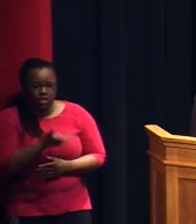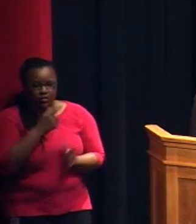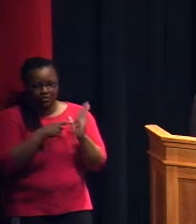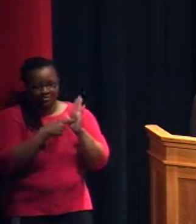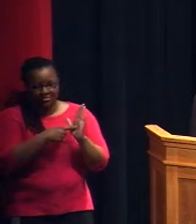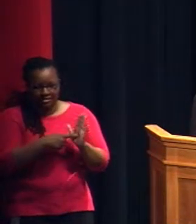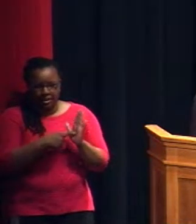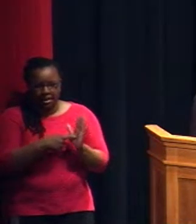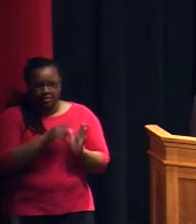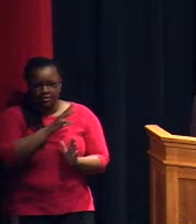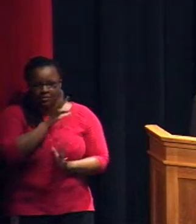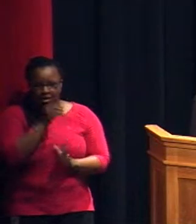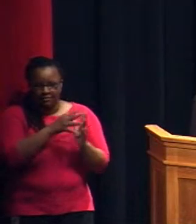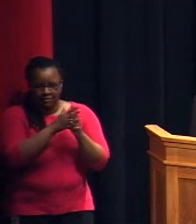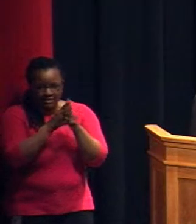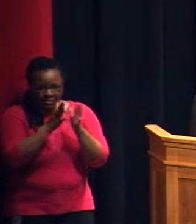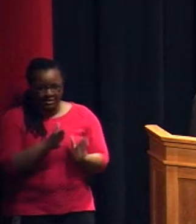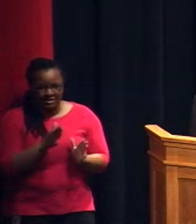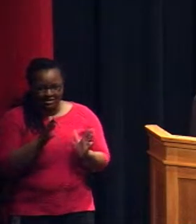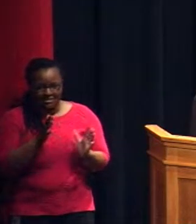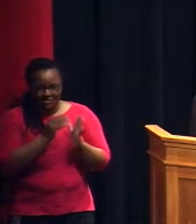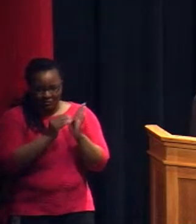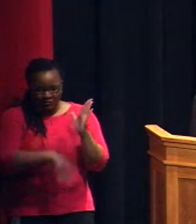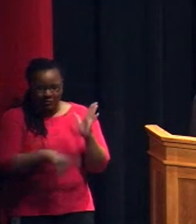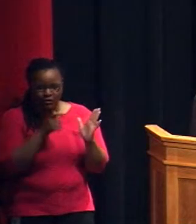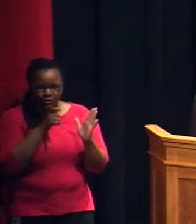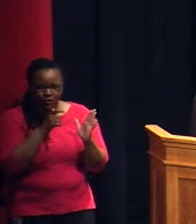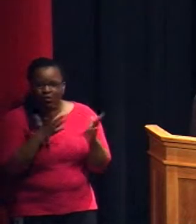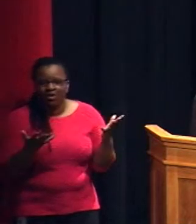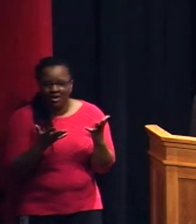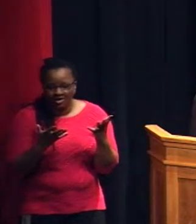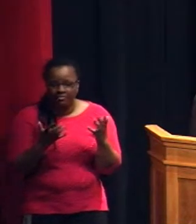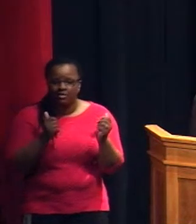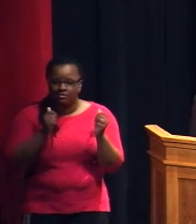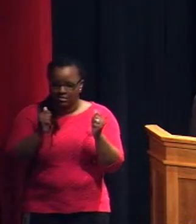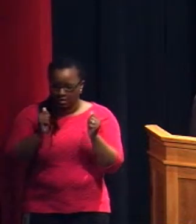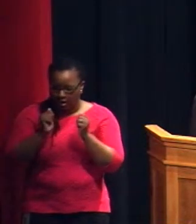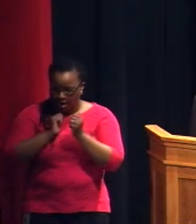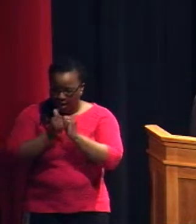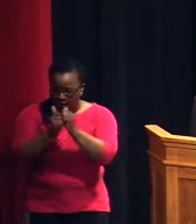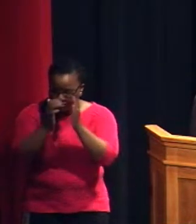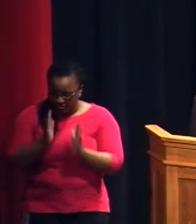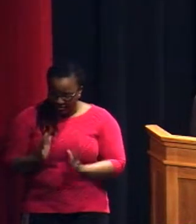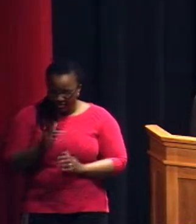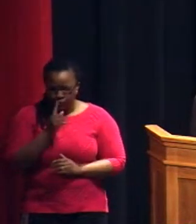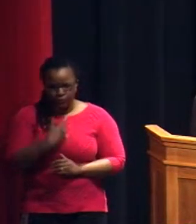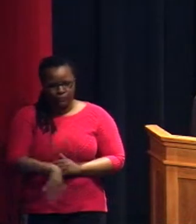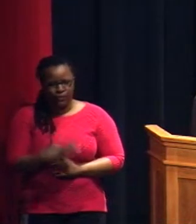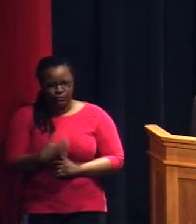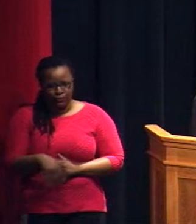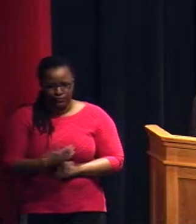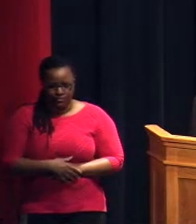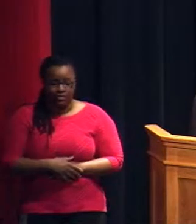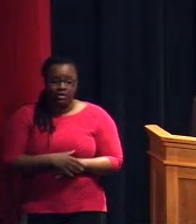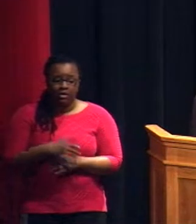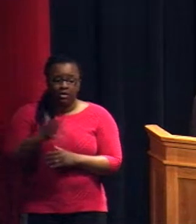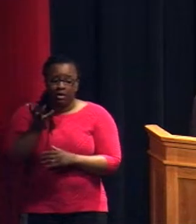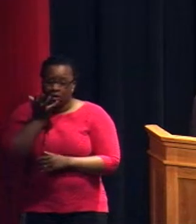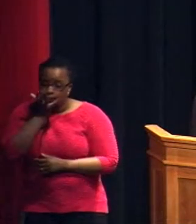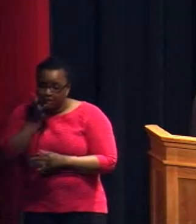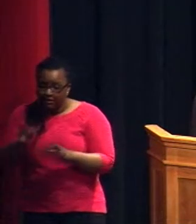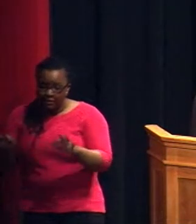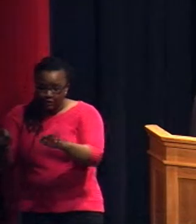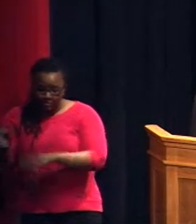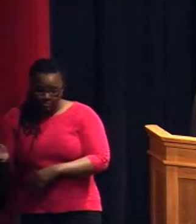the definition of an EC Glass athlete, both on the field and off, from high school to college to professional